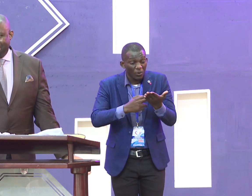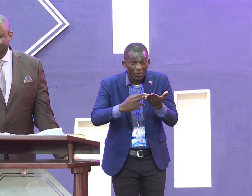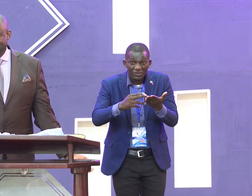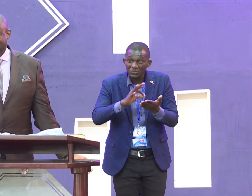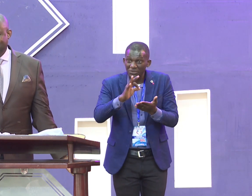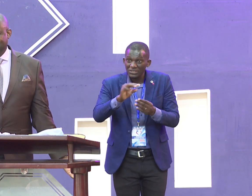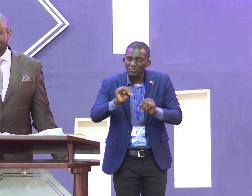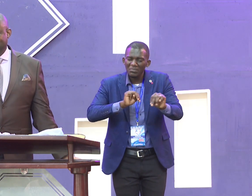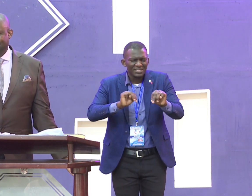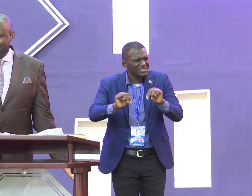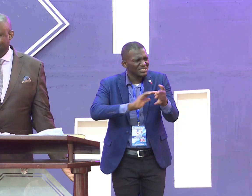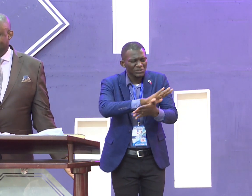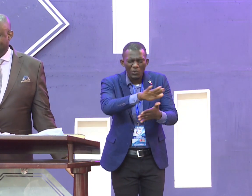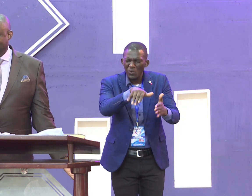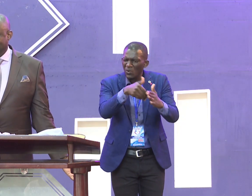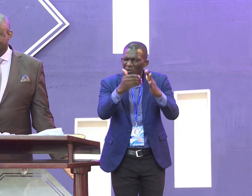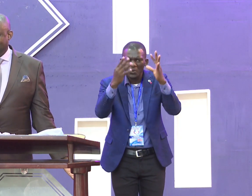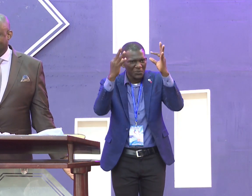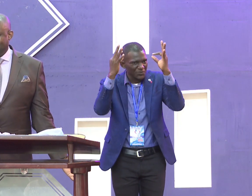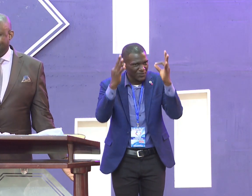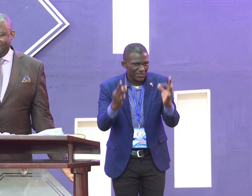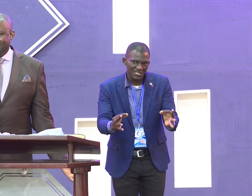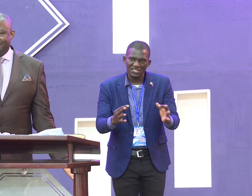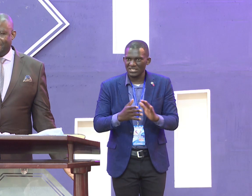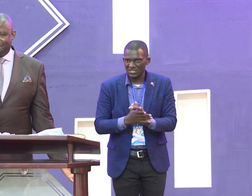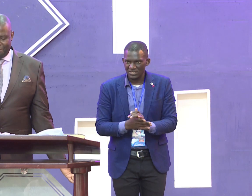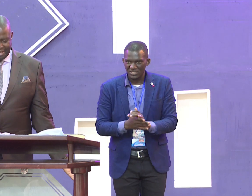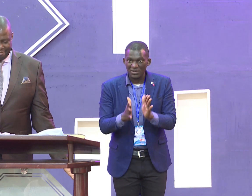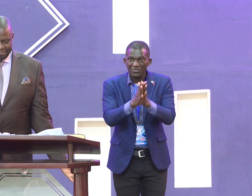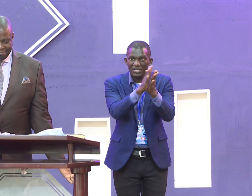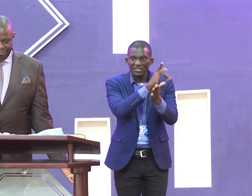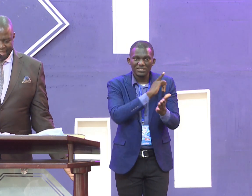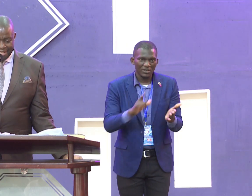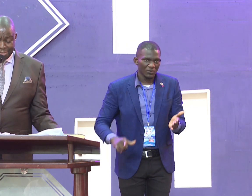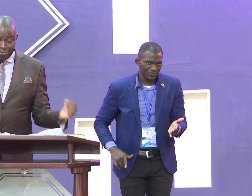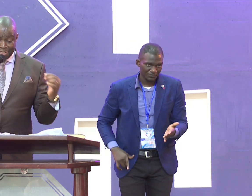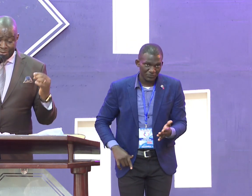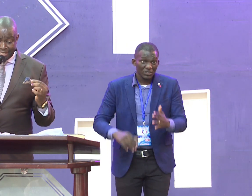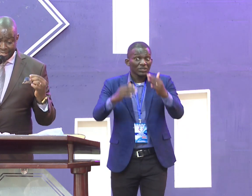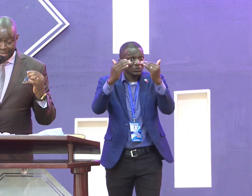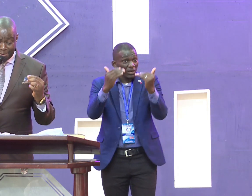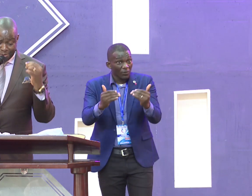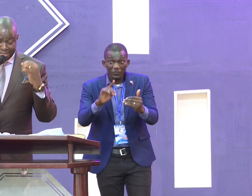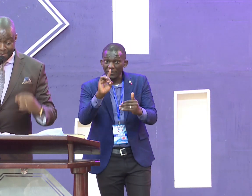everything. Because he manages everything and he manages all my resources. Praise the Lord. The